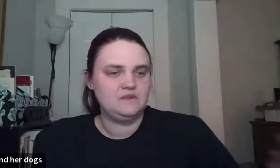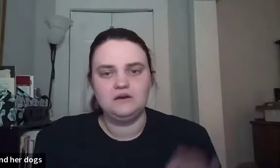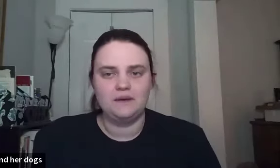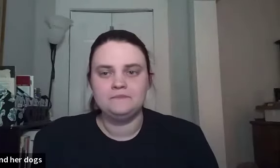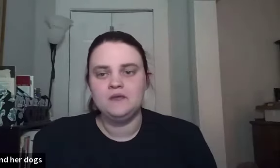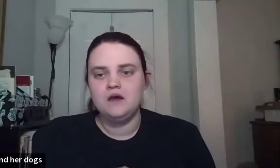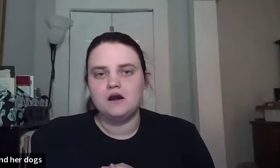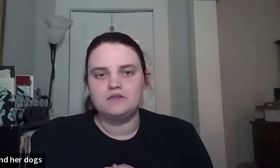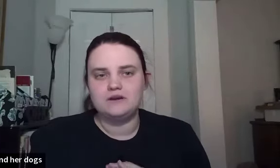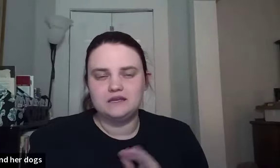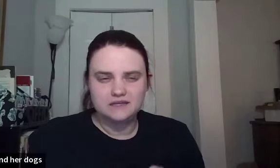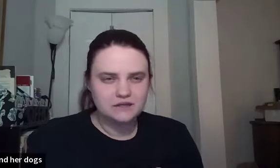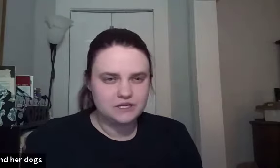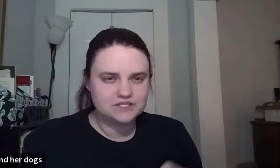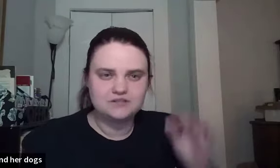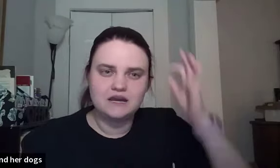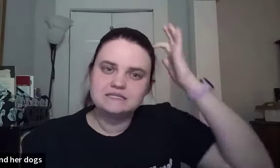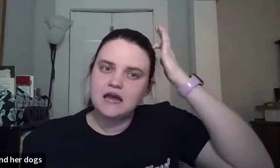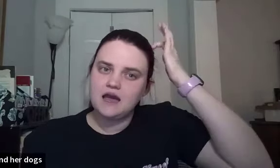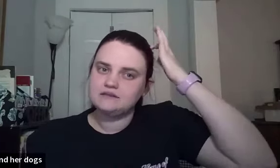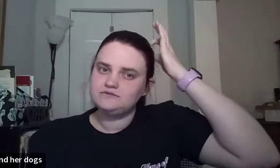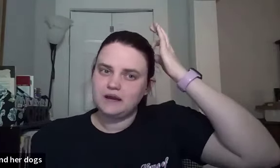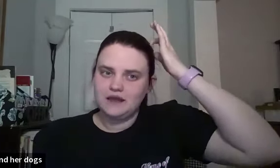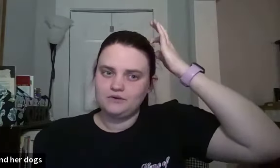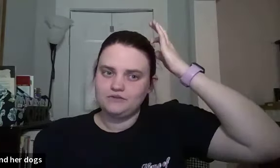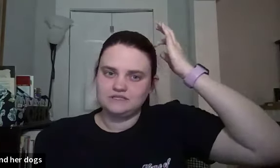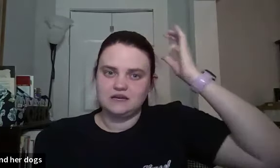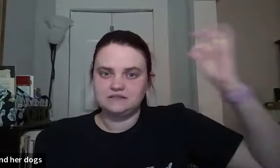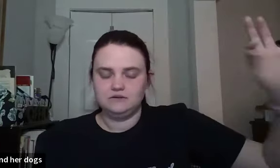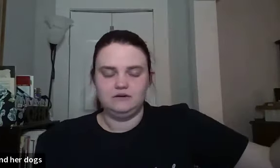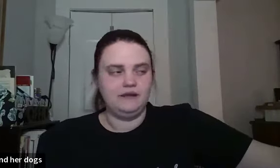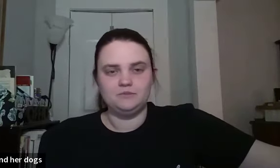Okay. Are there any questions you guys as of right now with our signs or our animals?